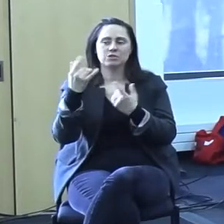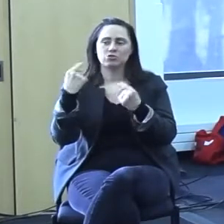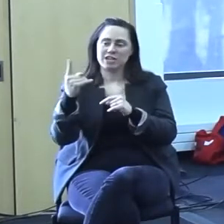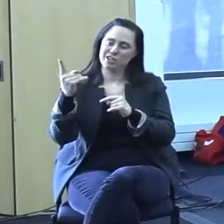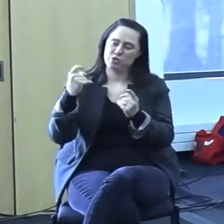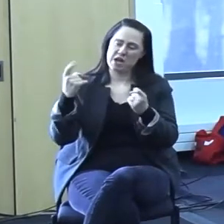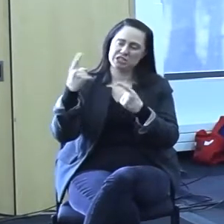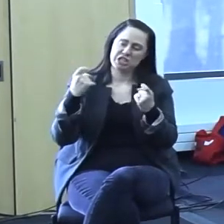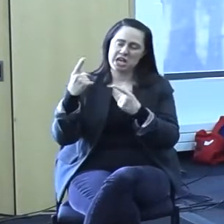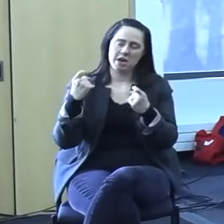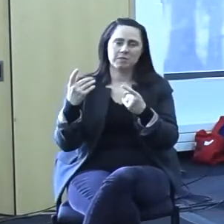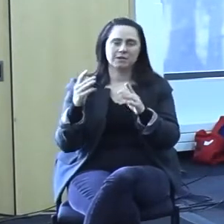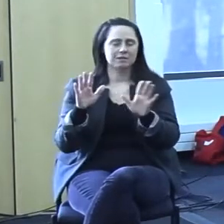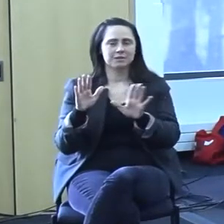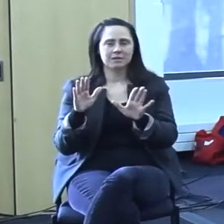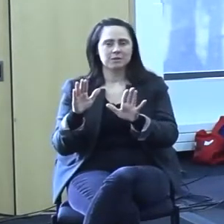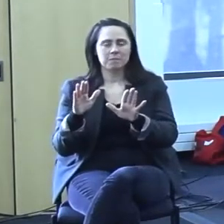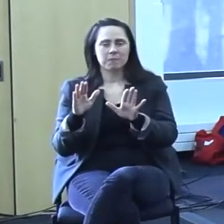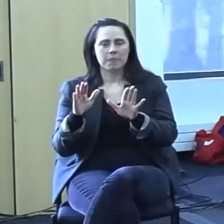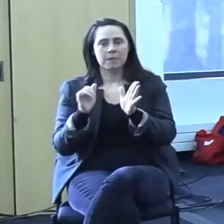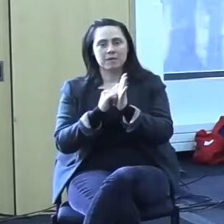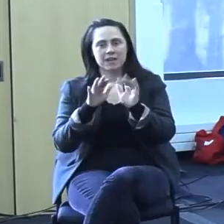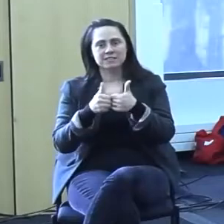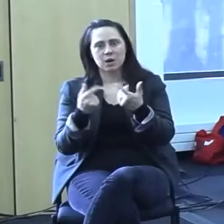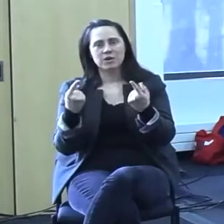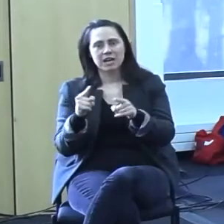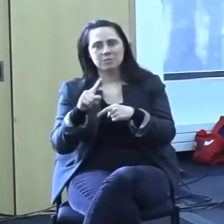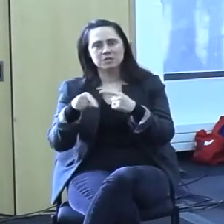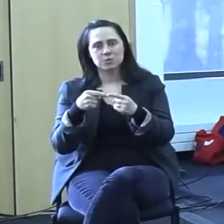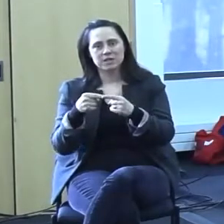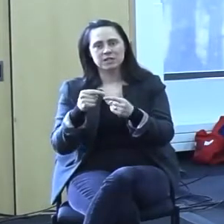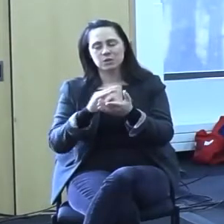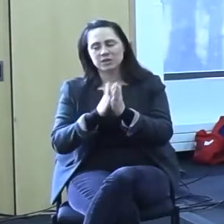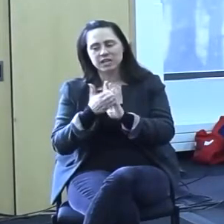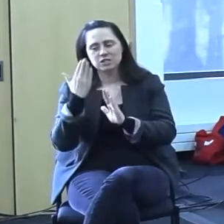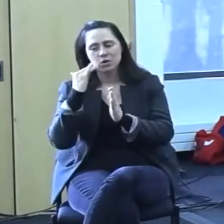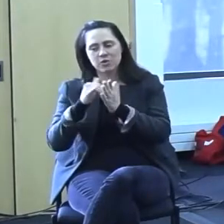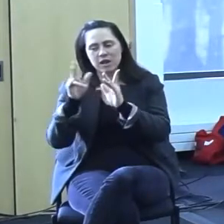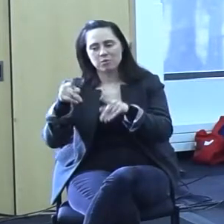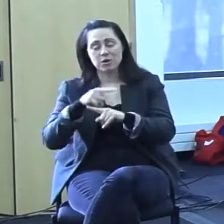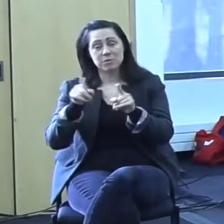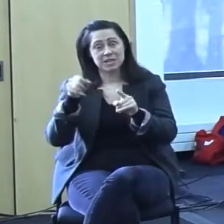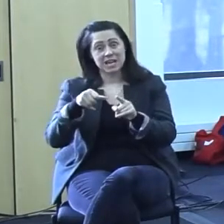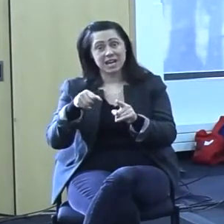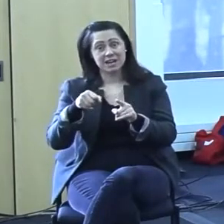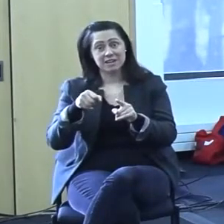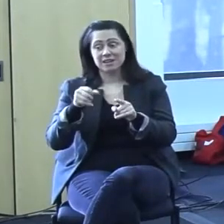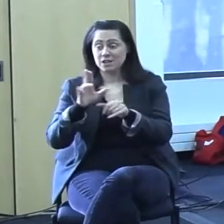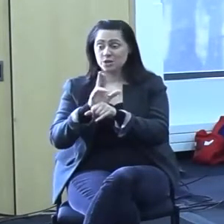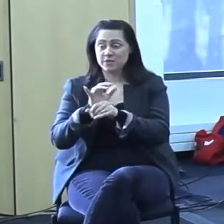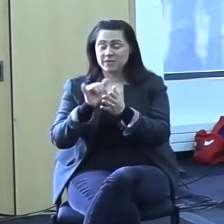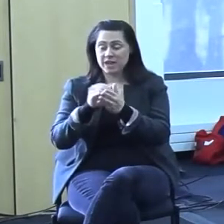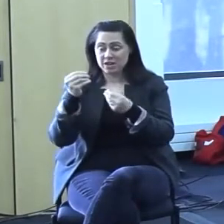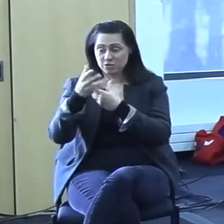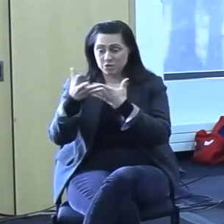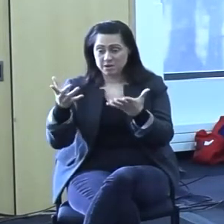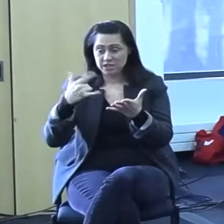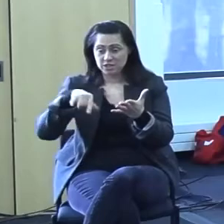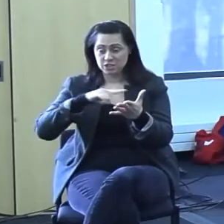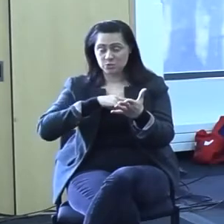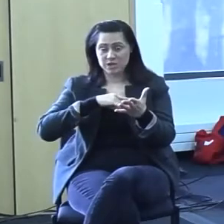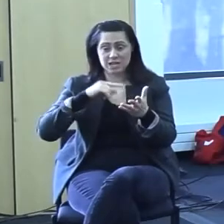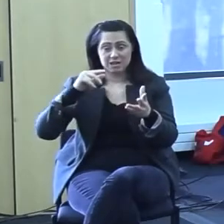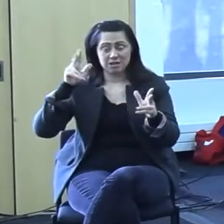them or anything like that. Like that's usually how it happens when you get to know them. But yeah, actually taking the information that we're